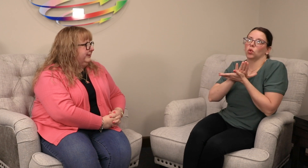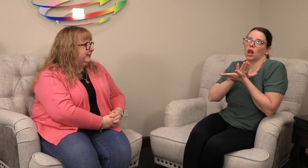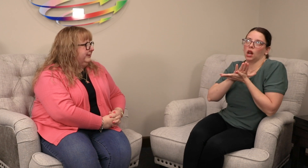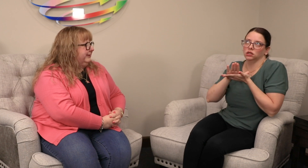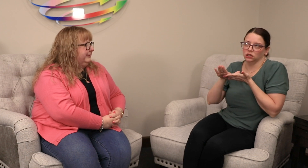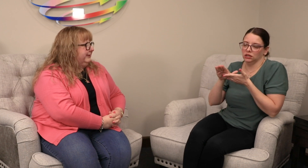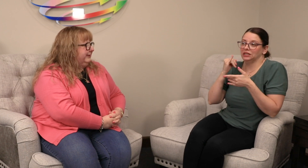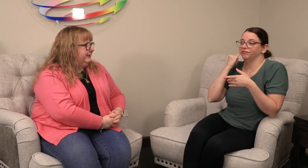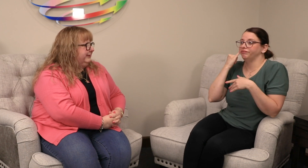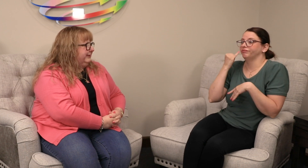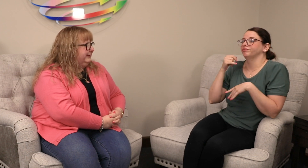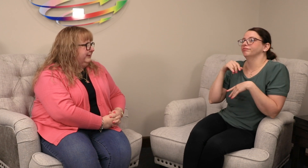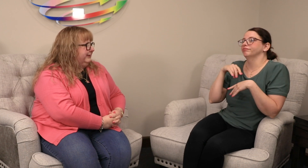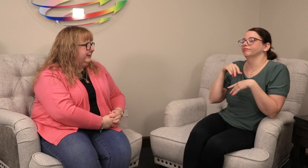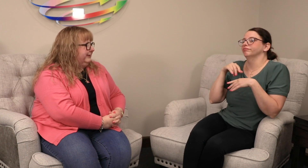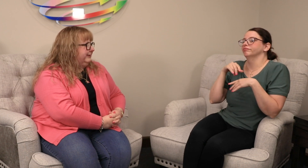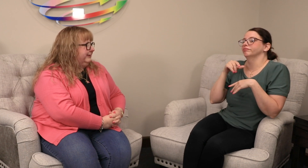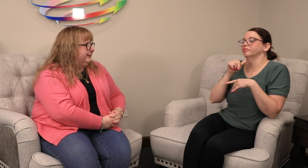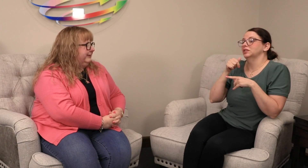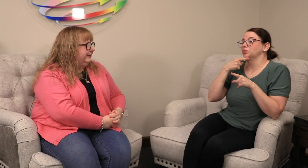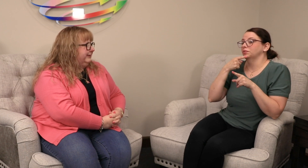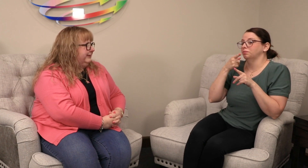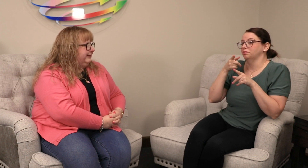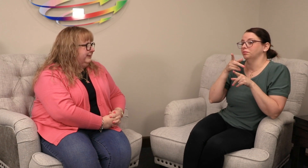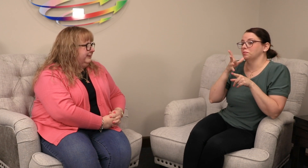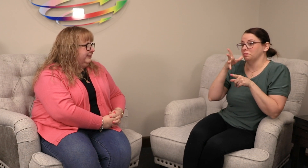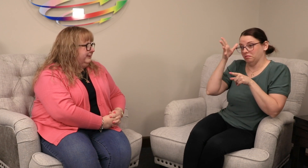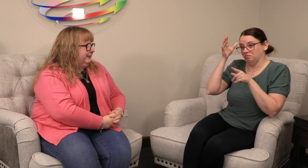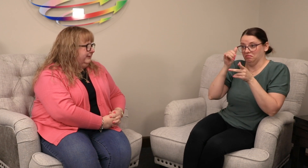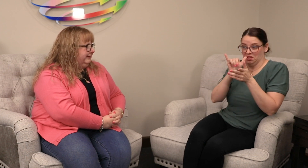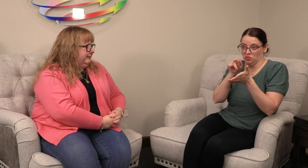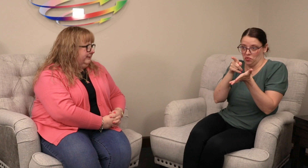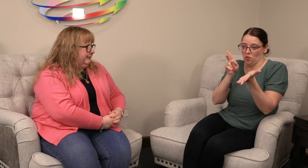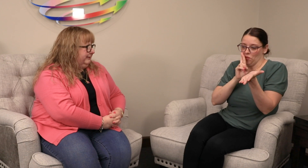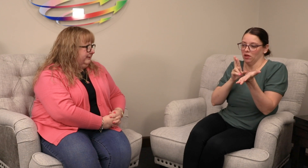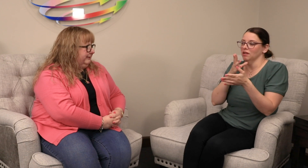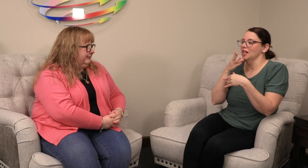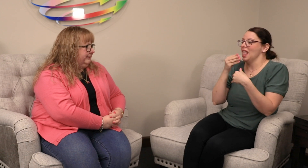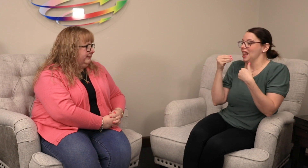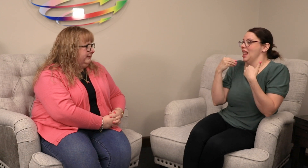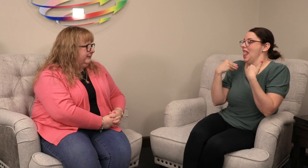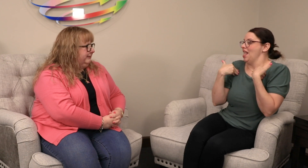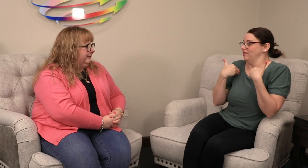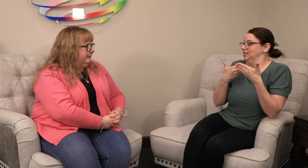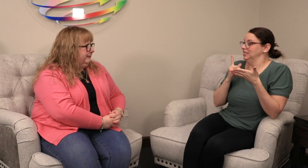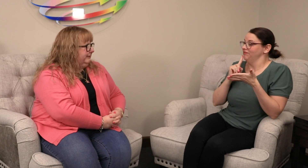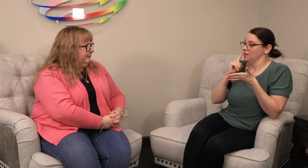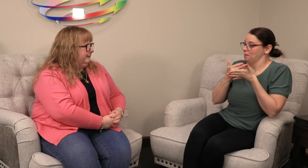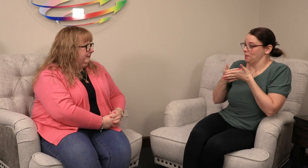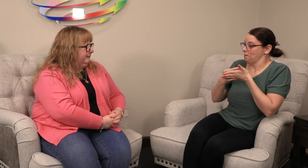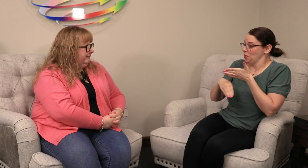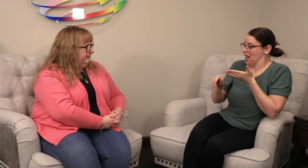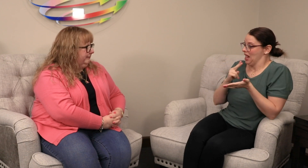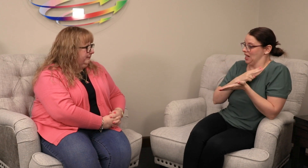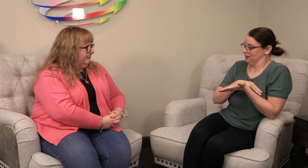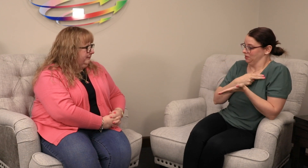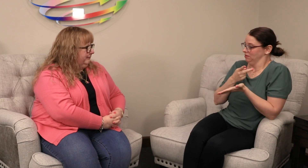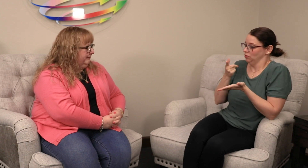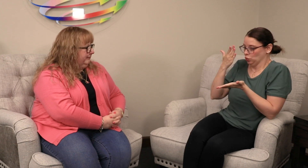Personally, I think it would be nice if hearing parents, if you have a deaf baby